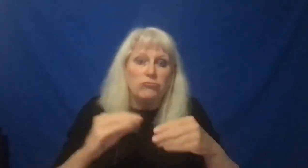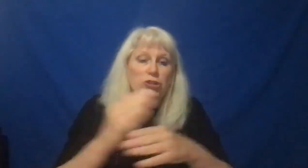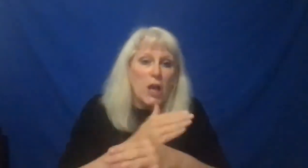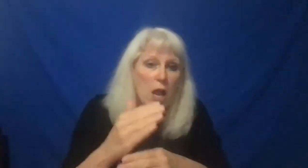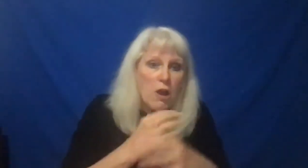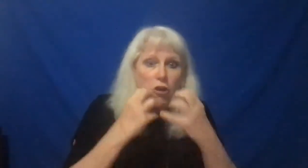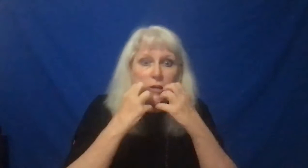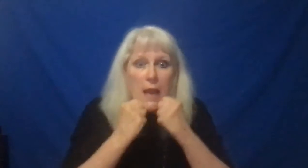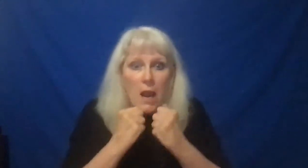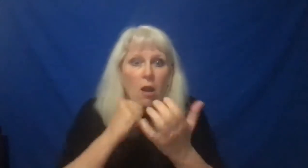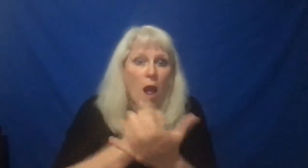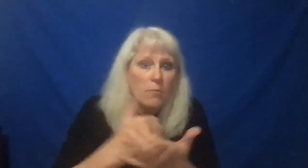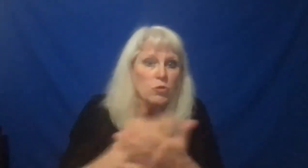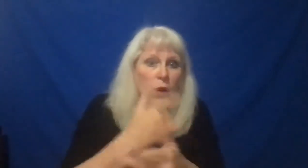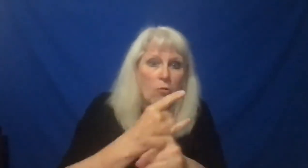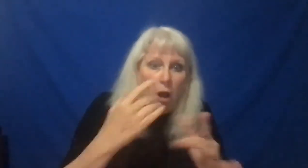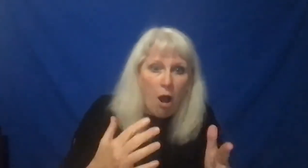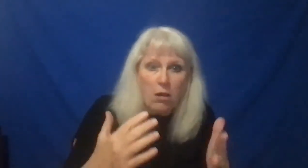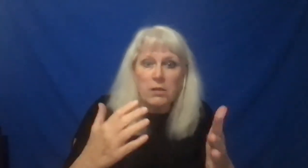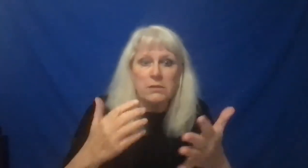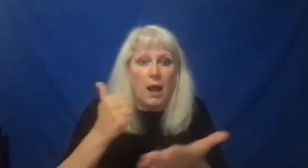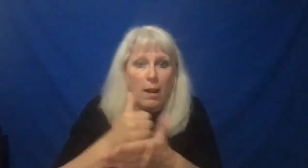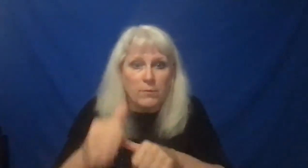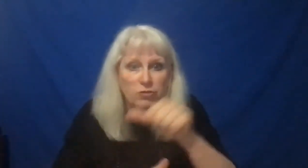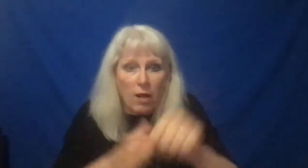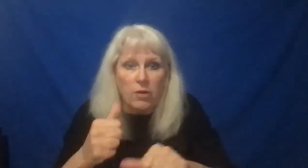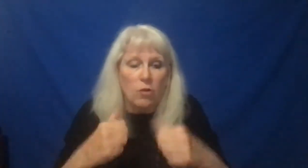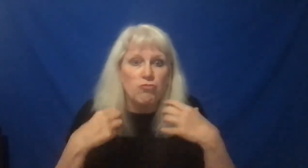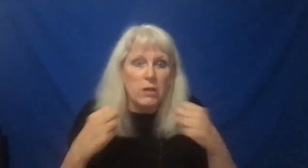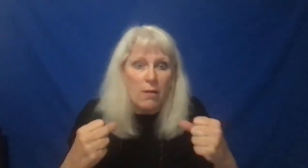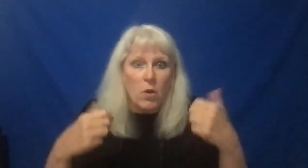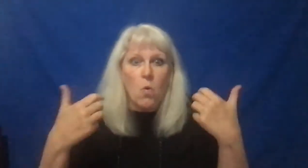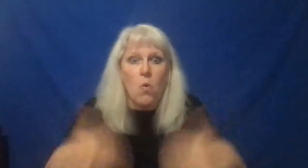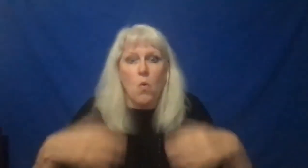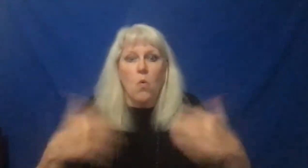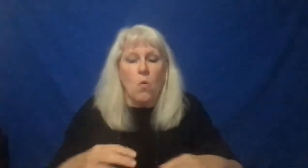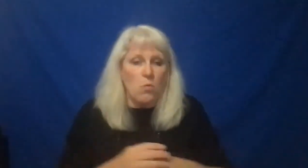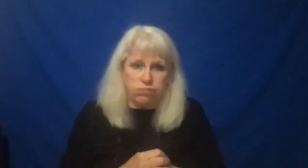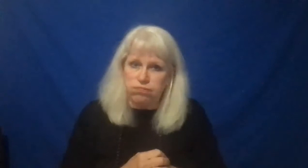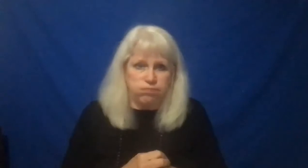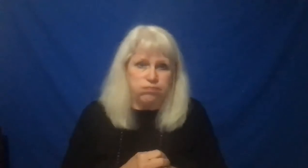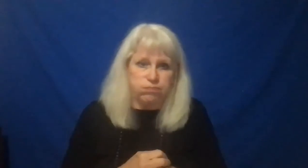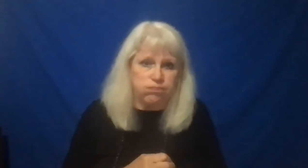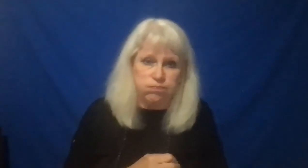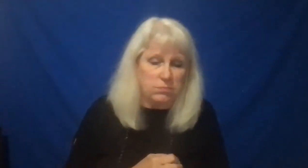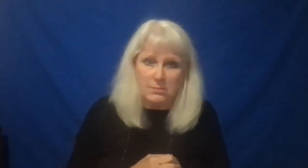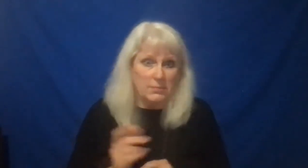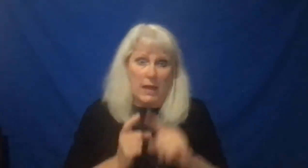in the freely giving of the gifts that each person does. And everybody's focused on the mission. We're all